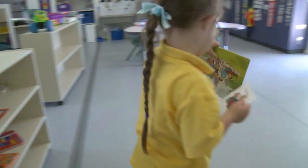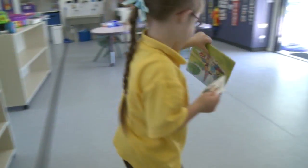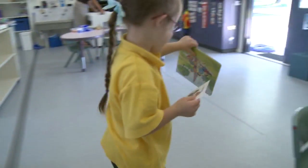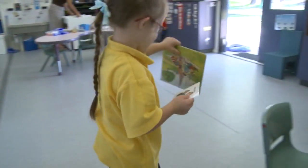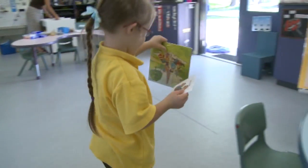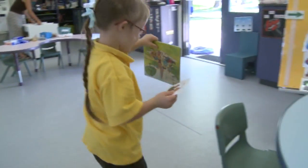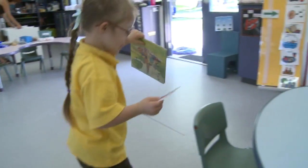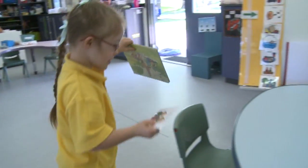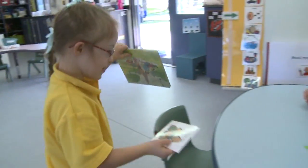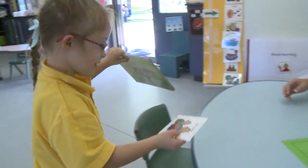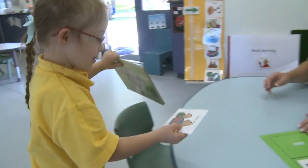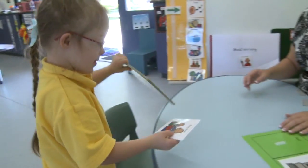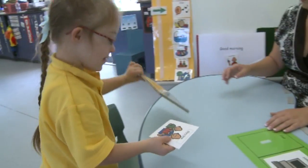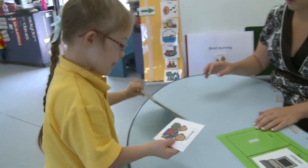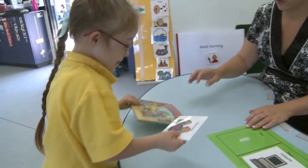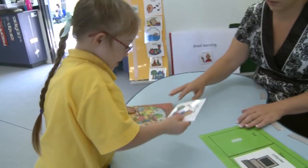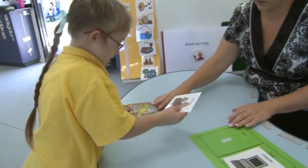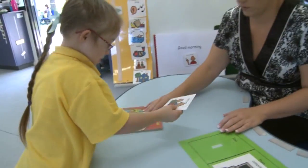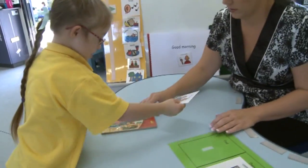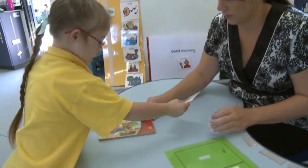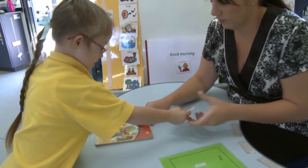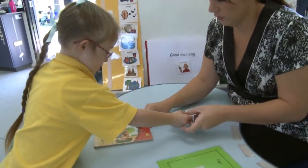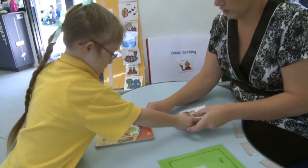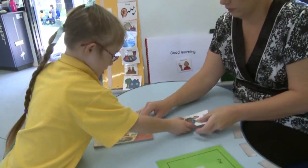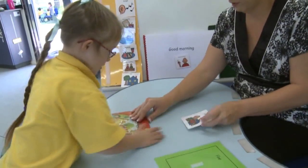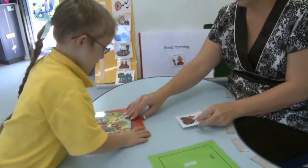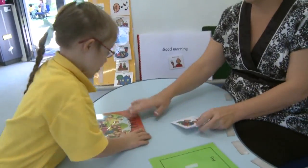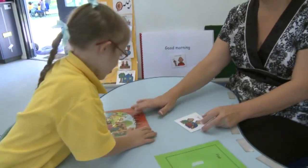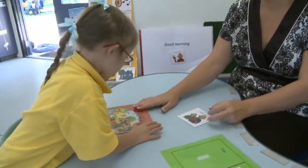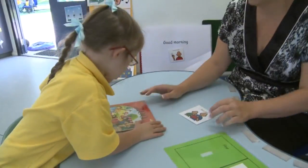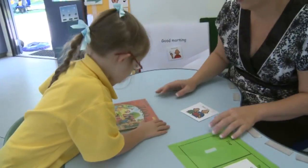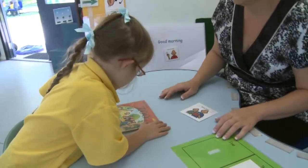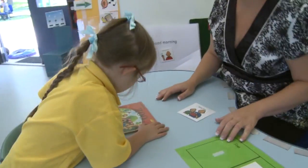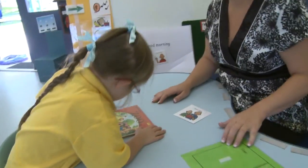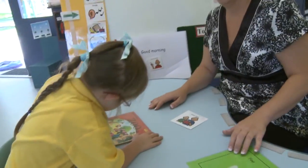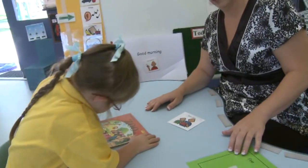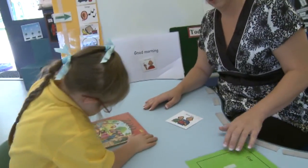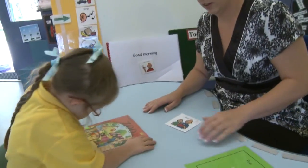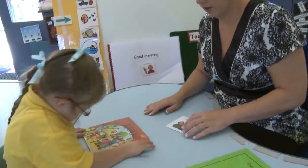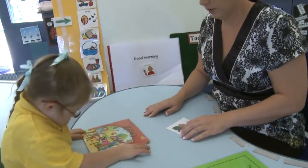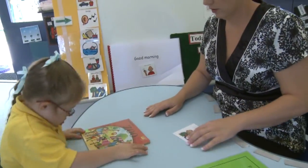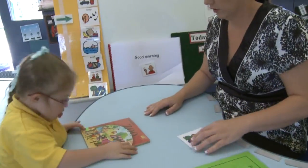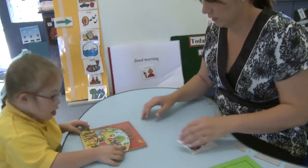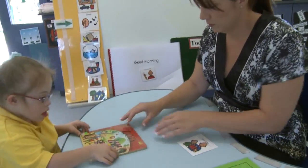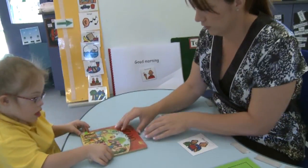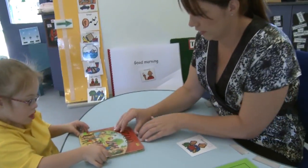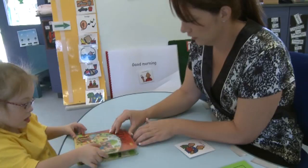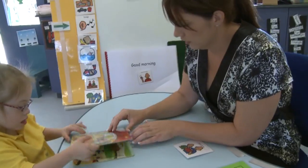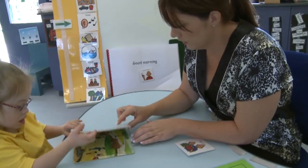doing next. It can also motivate the child to complete a non-preferred task, especially if it's followed by a preferred activity. This is